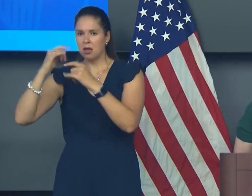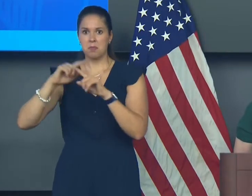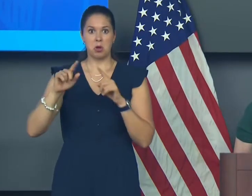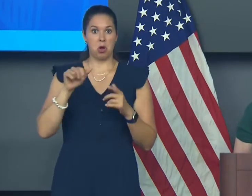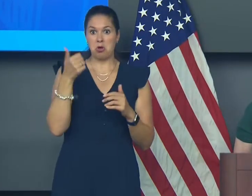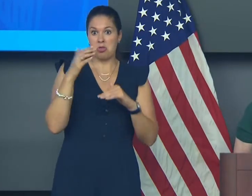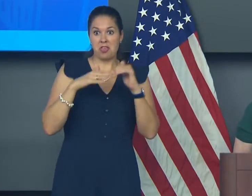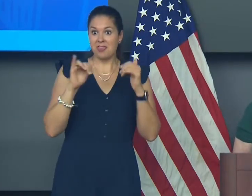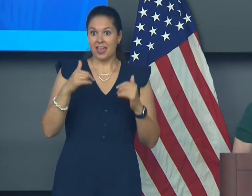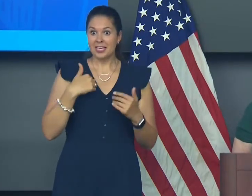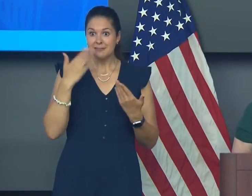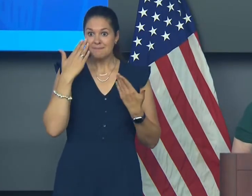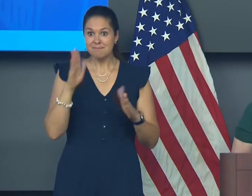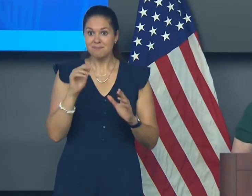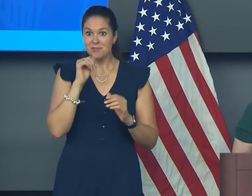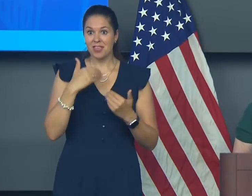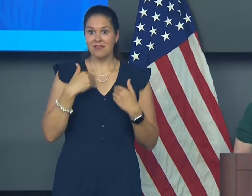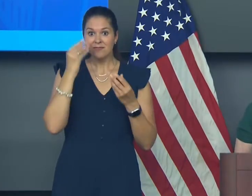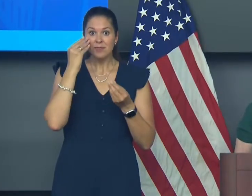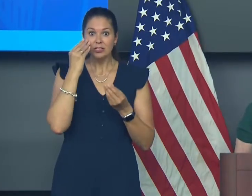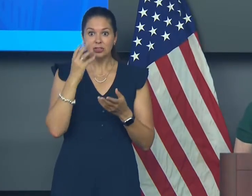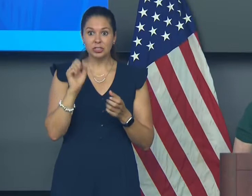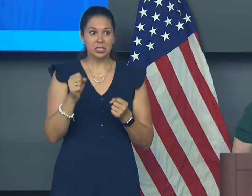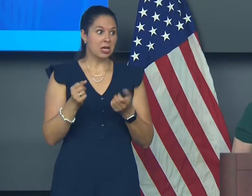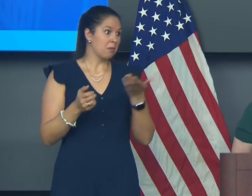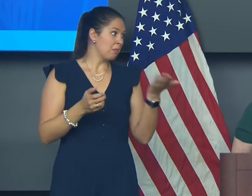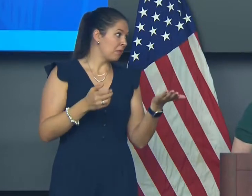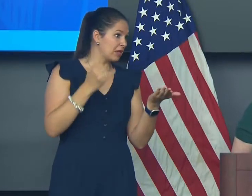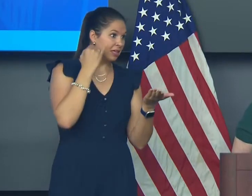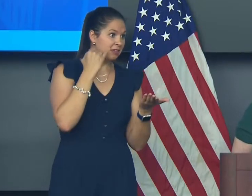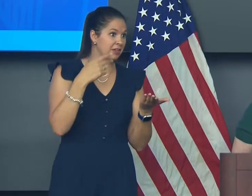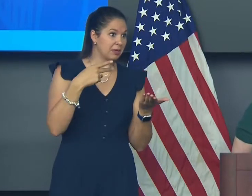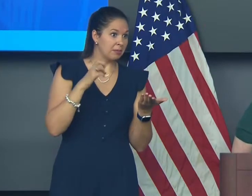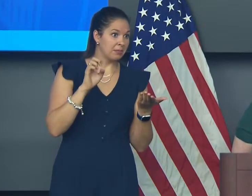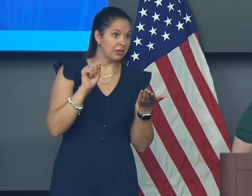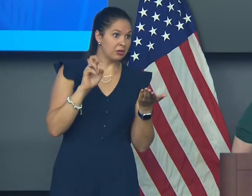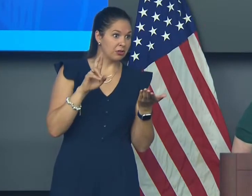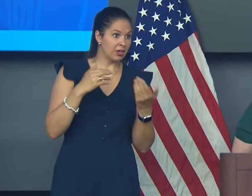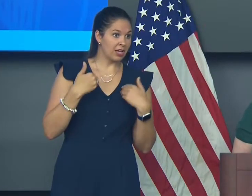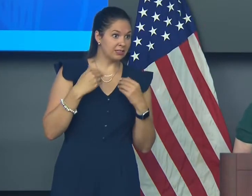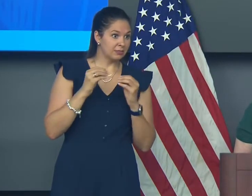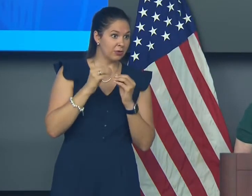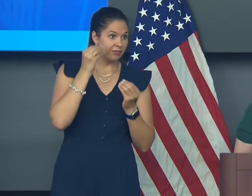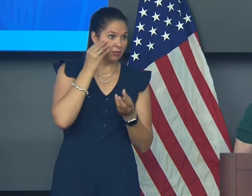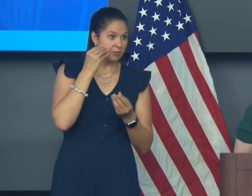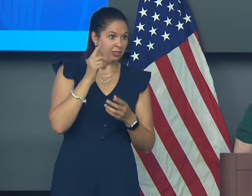that, I don't have any further information. I could defer to Peter if he had any further.